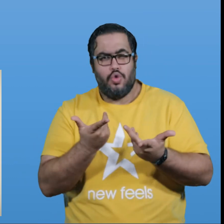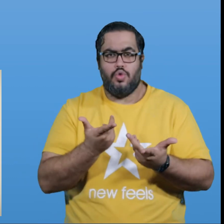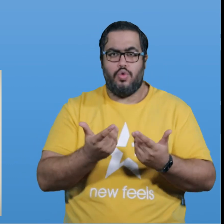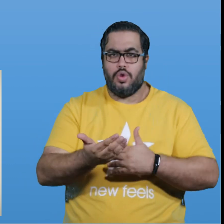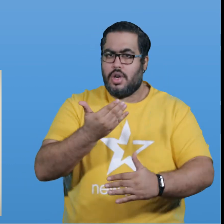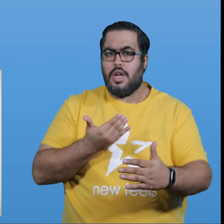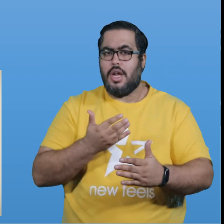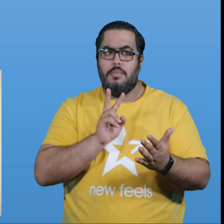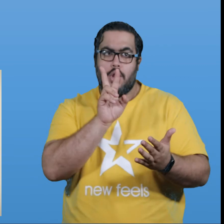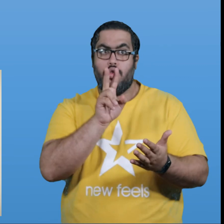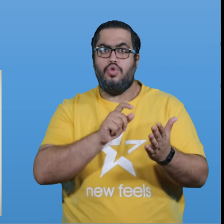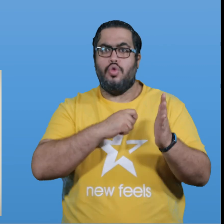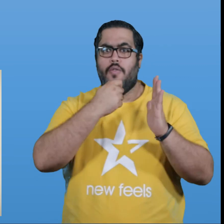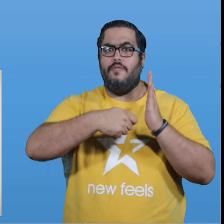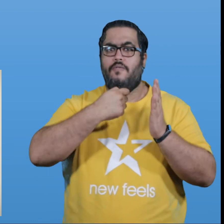So look for the keywords.